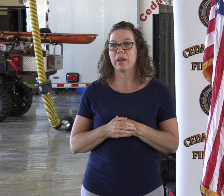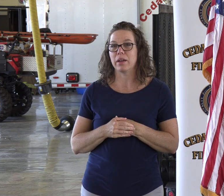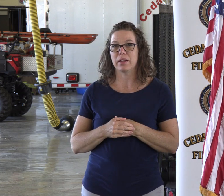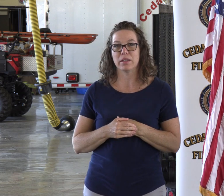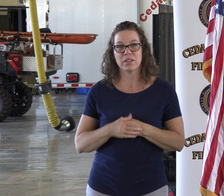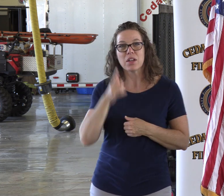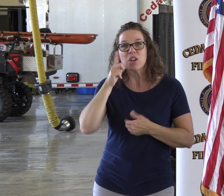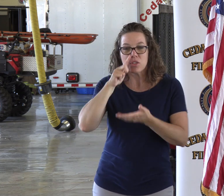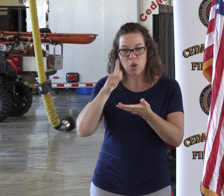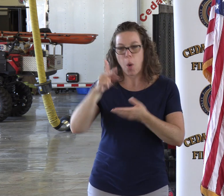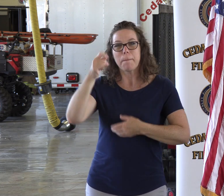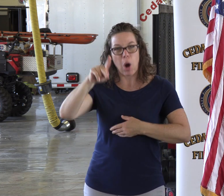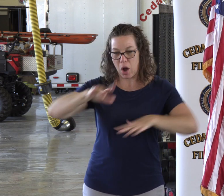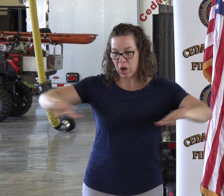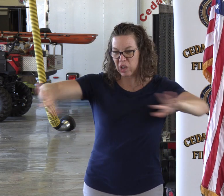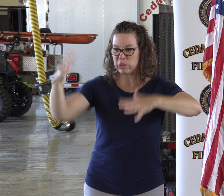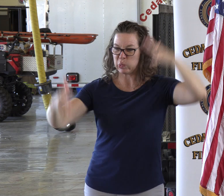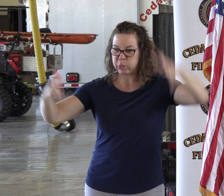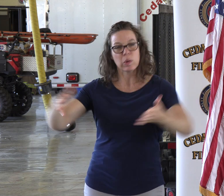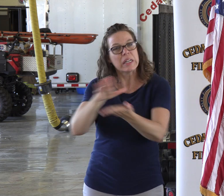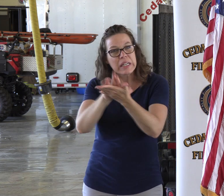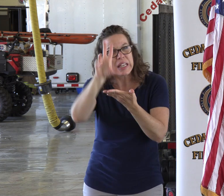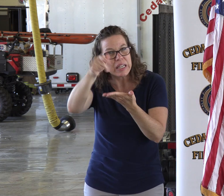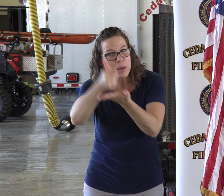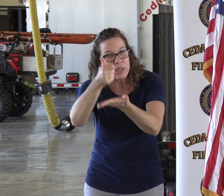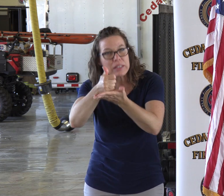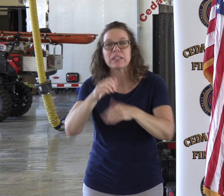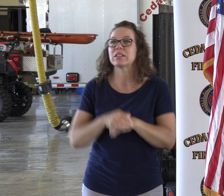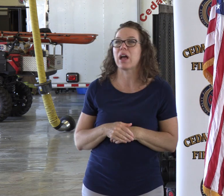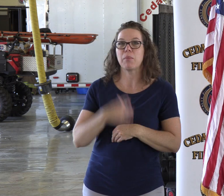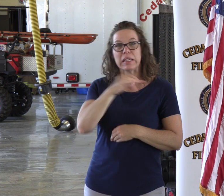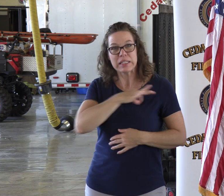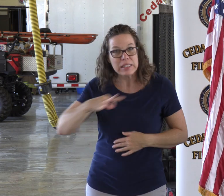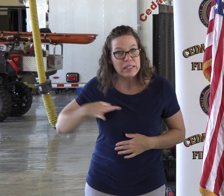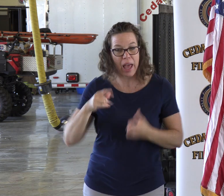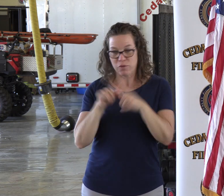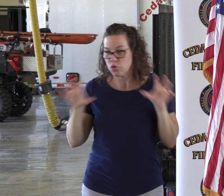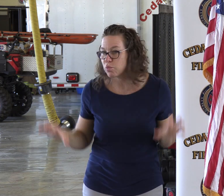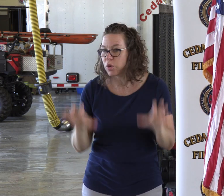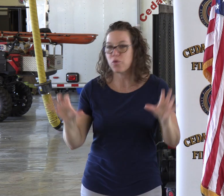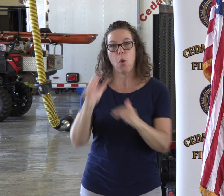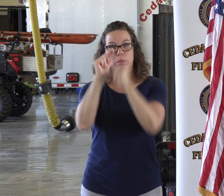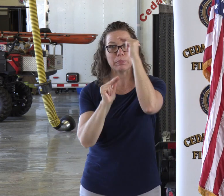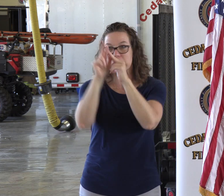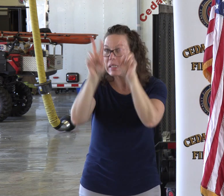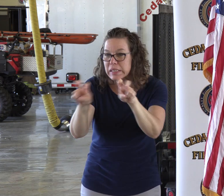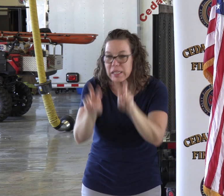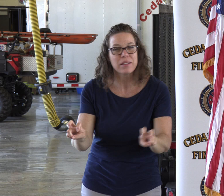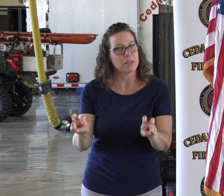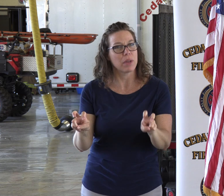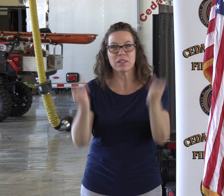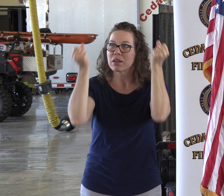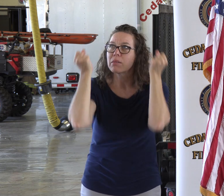cleanup assistance, use of facilities, and staff to perform building assessments,